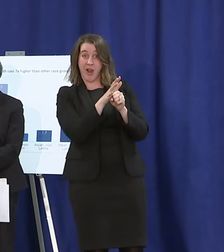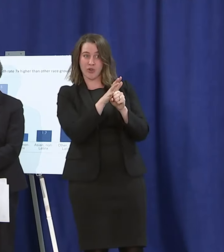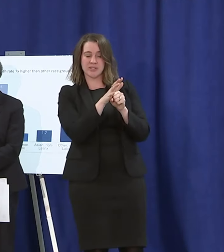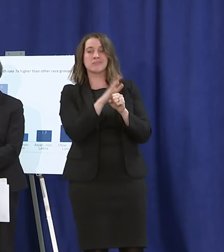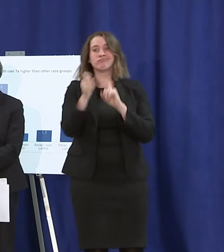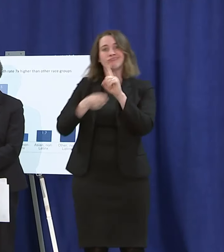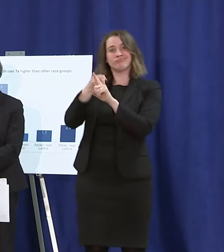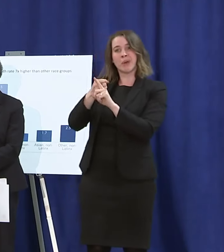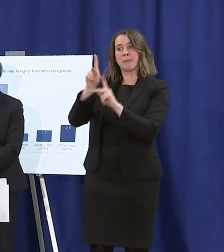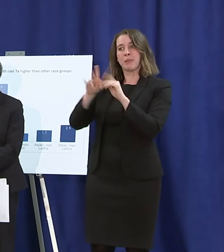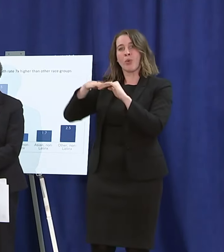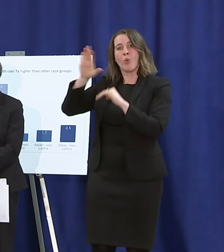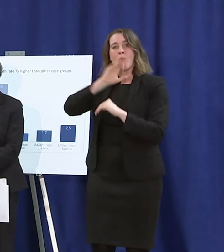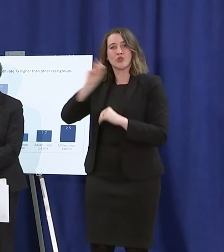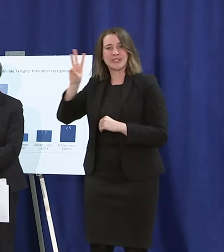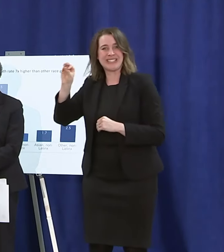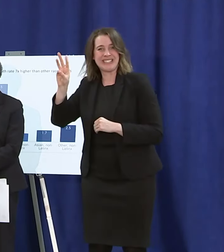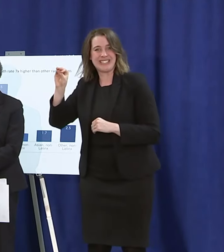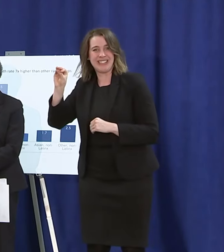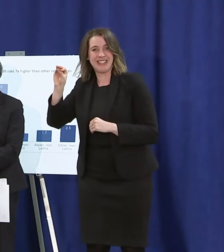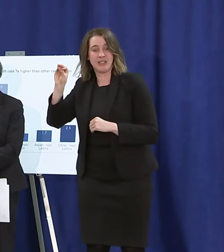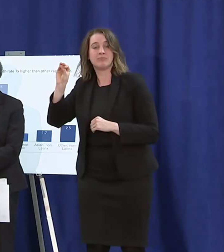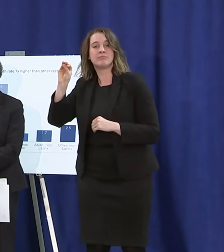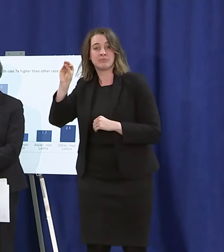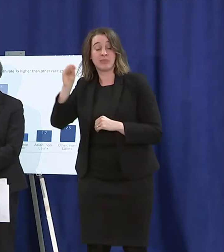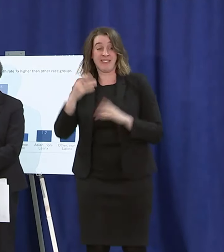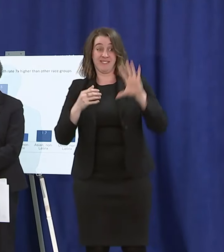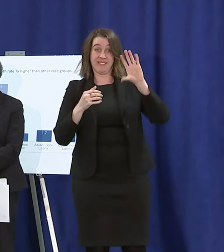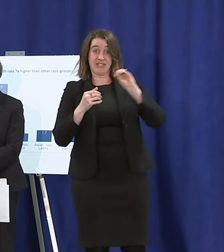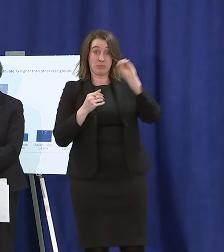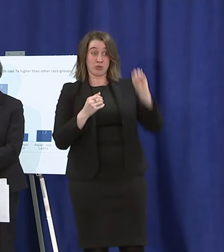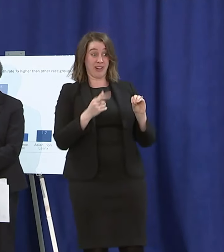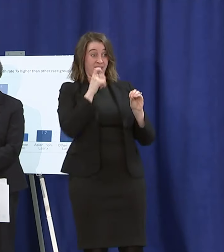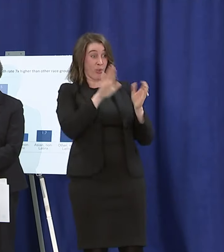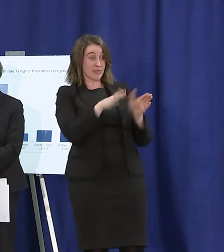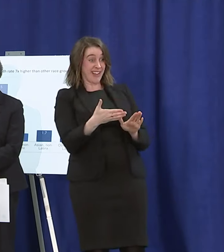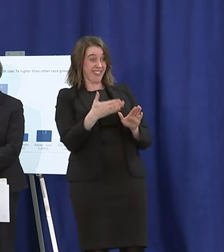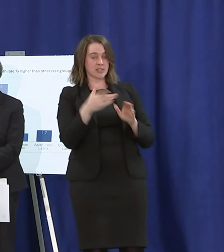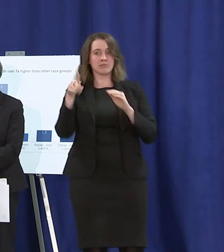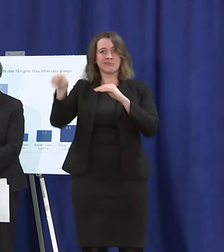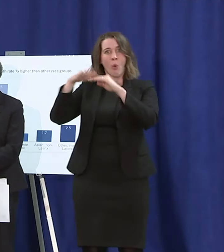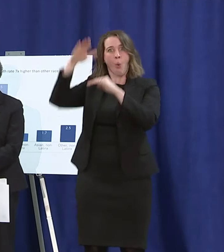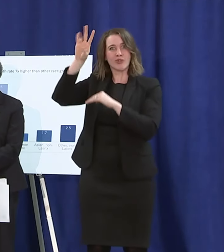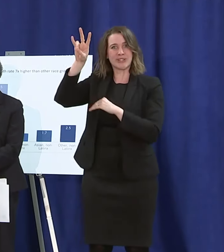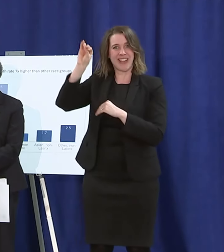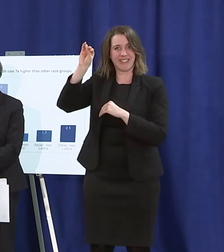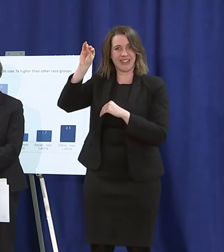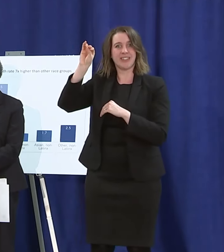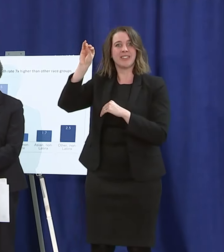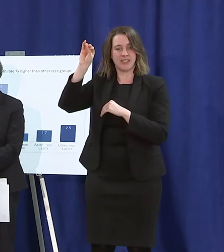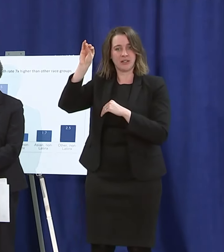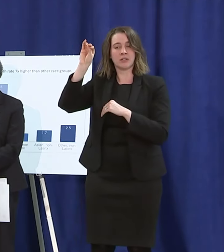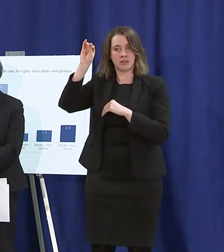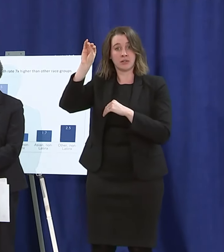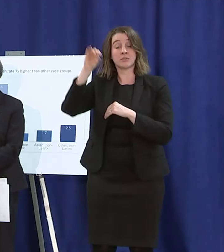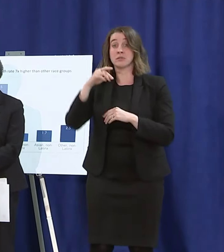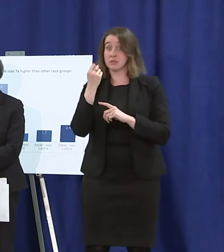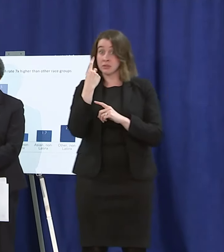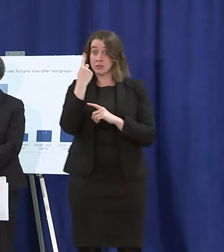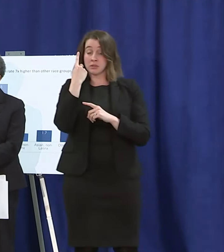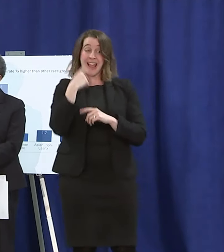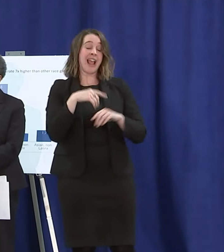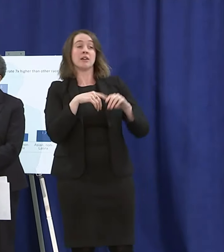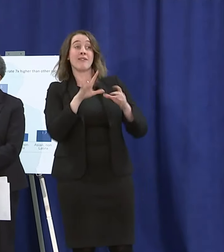over 60. And half of our deaths have been in people over 70. So again, 8% of